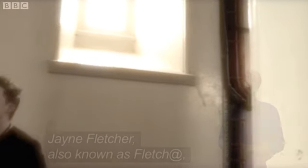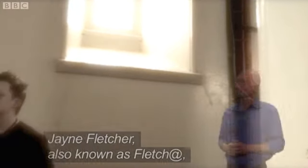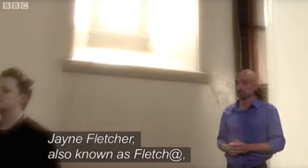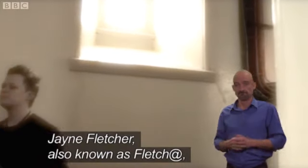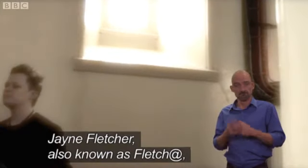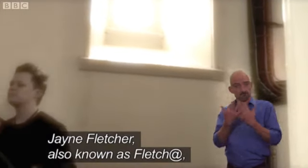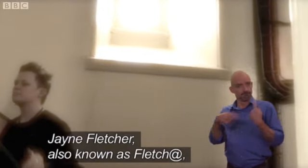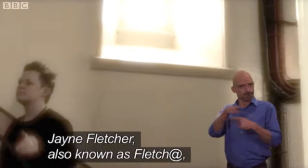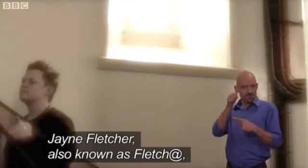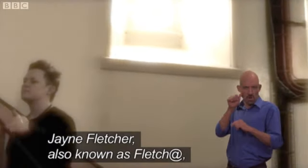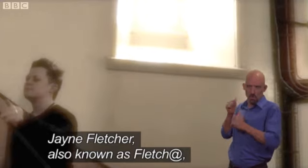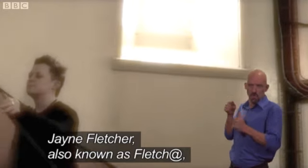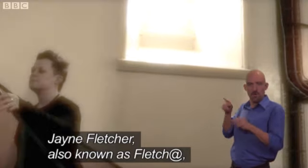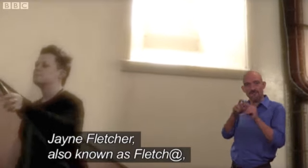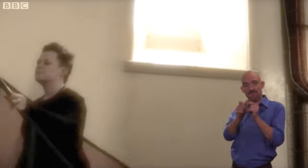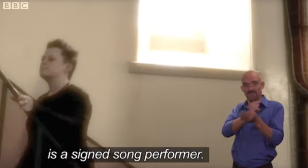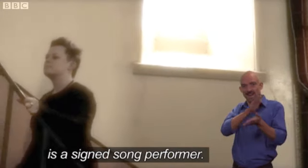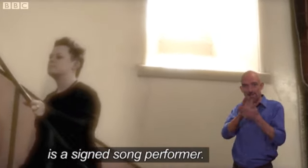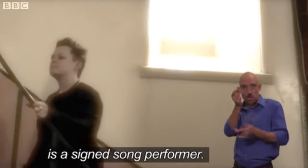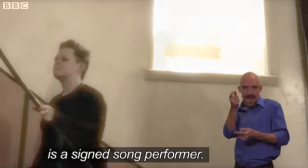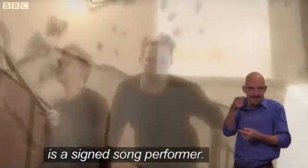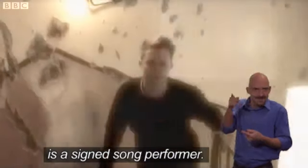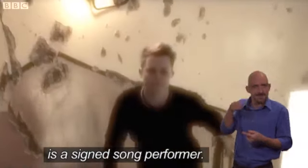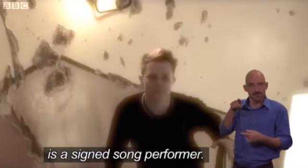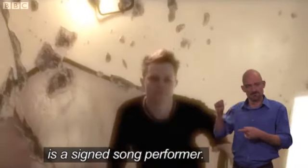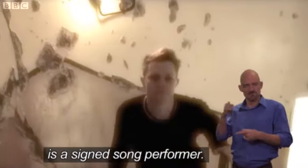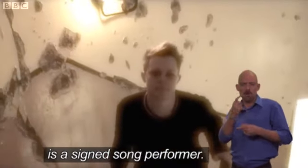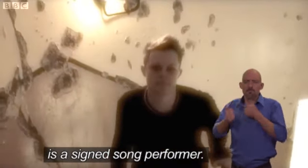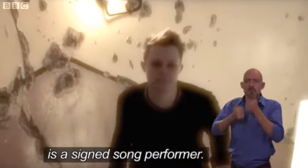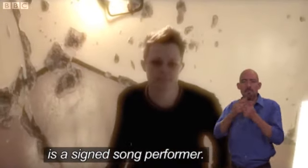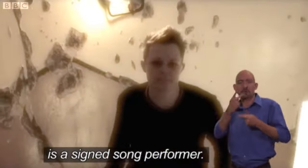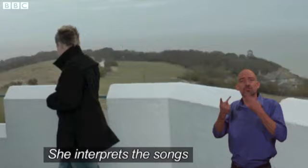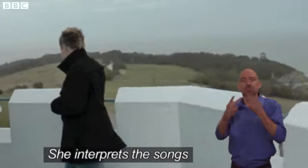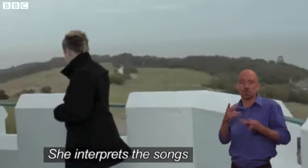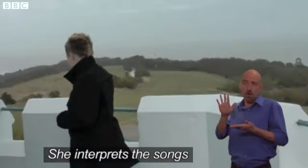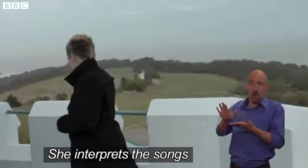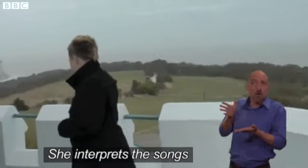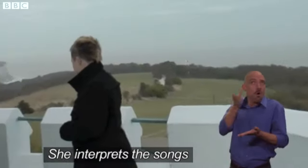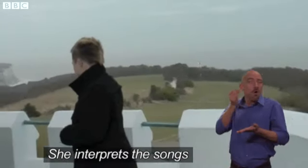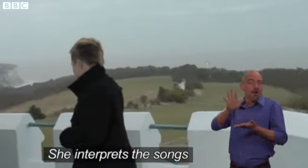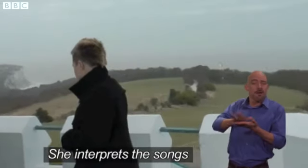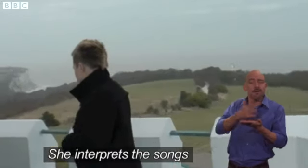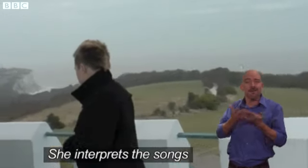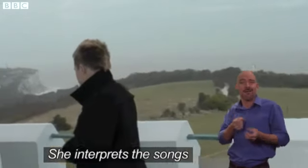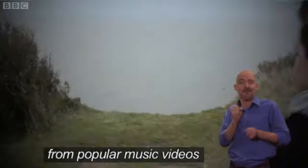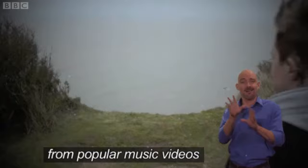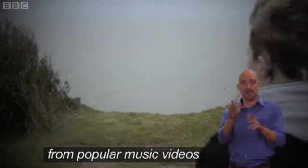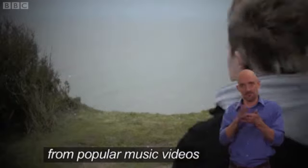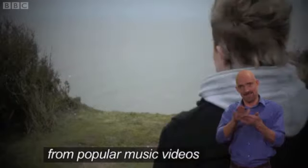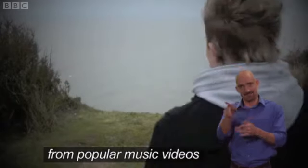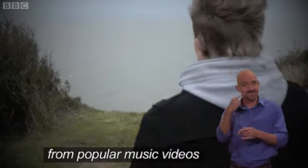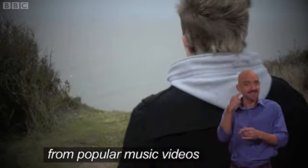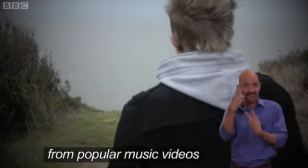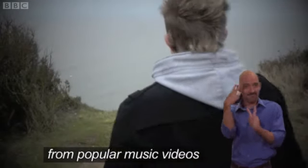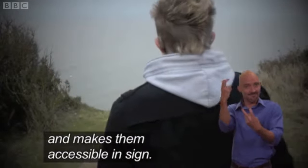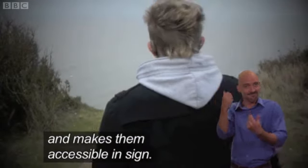Jayne Fletcher, also known as Fletch At, is a signed song performer. She interprets the songs from popular music videos and makes them